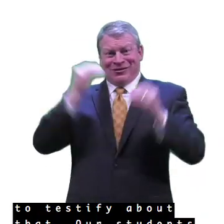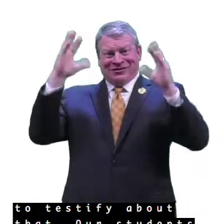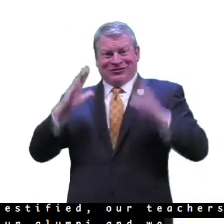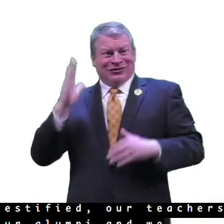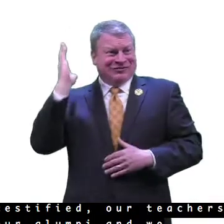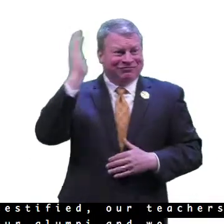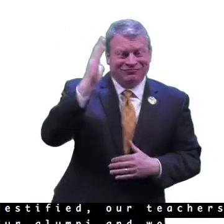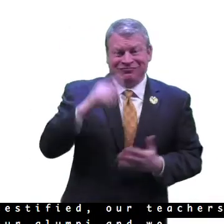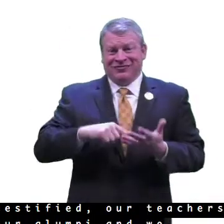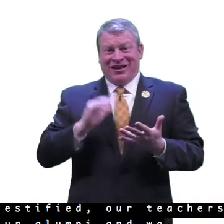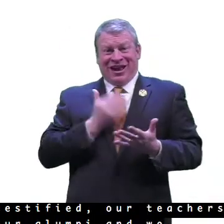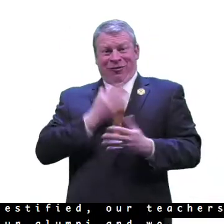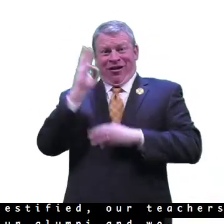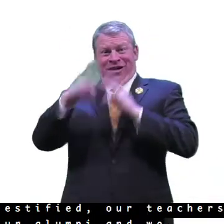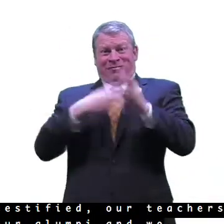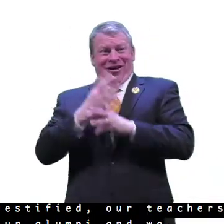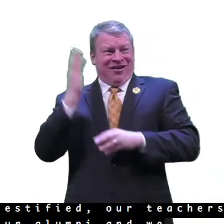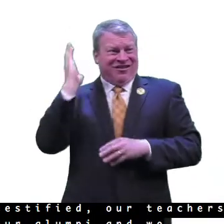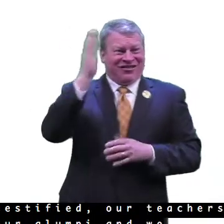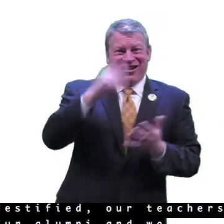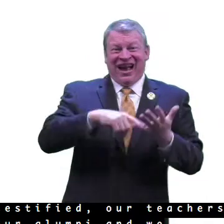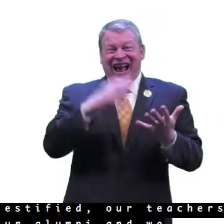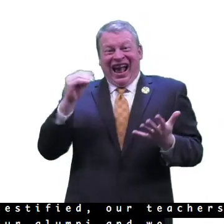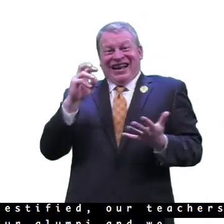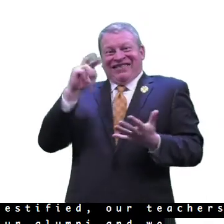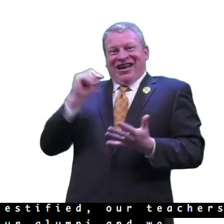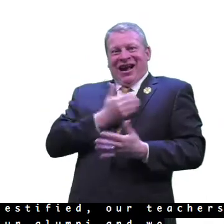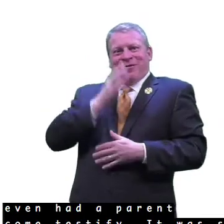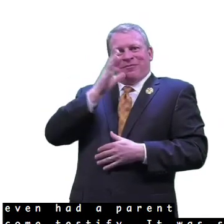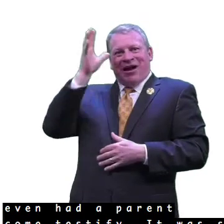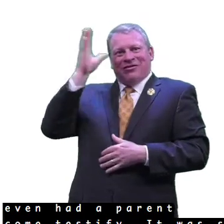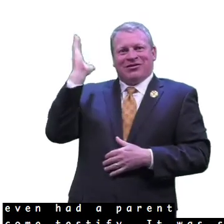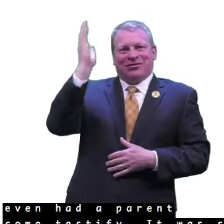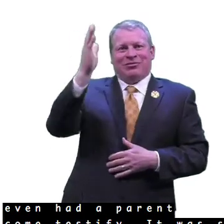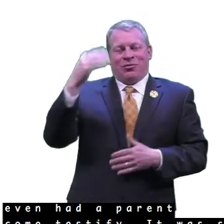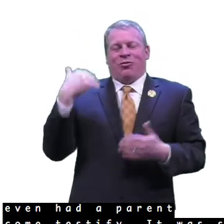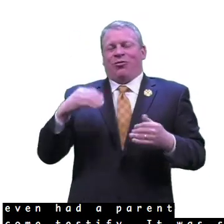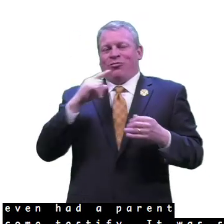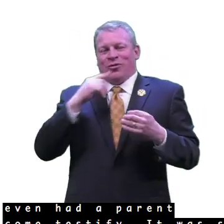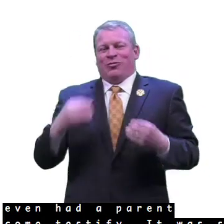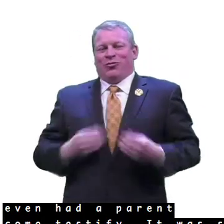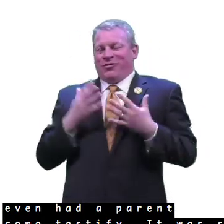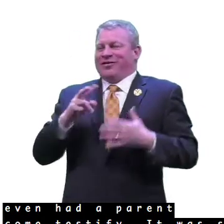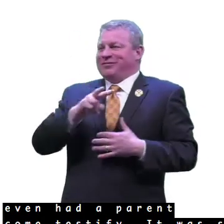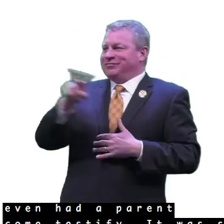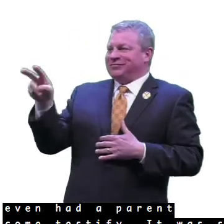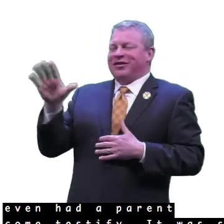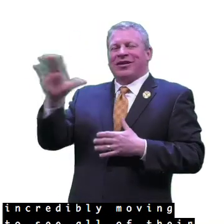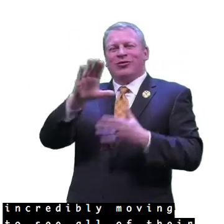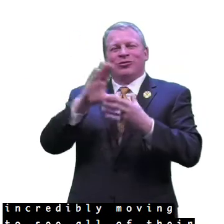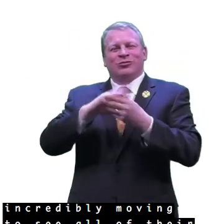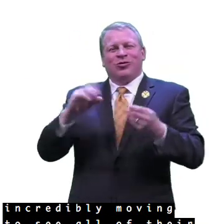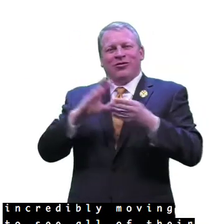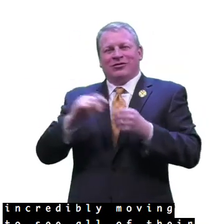students testified, our teachers, our alumni, and we even had a parent come testify. It was so incredibly moving to